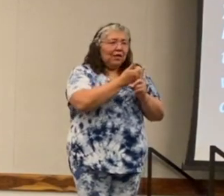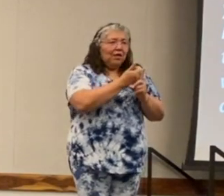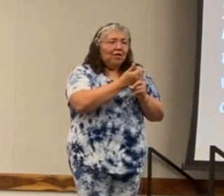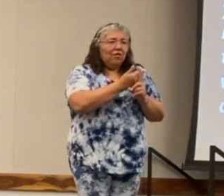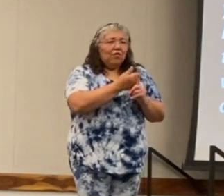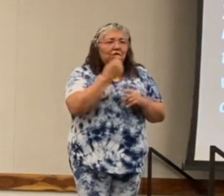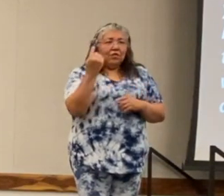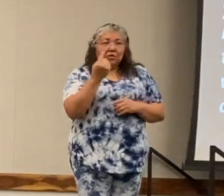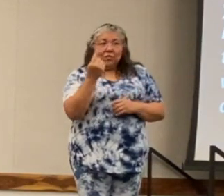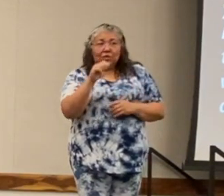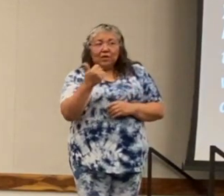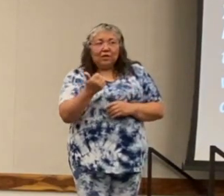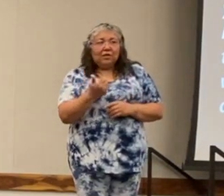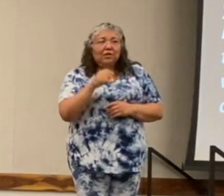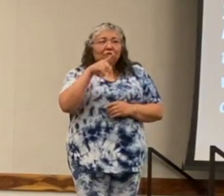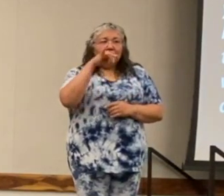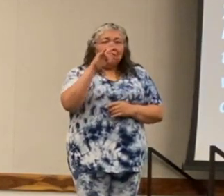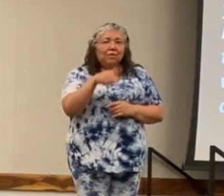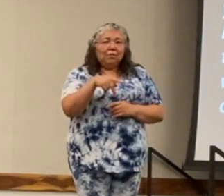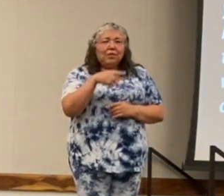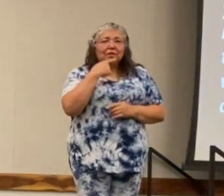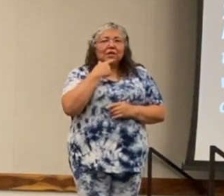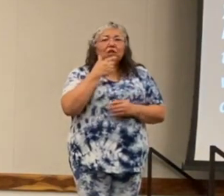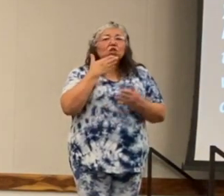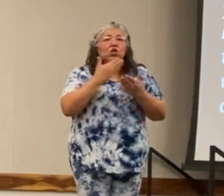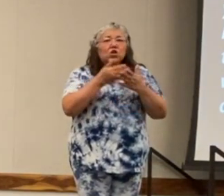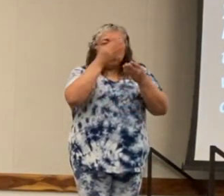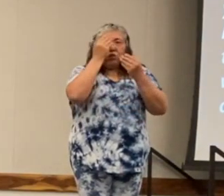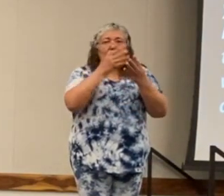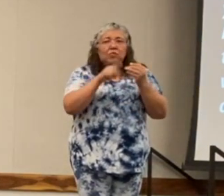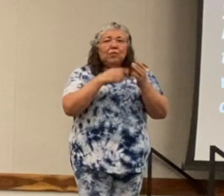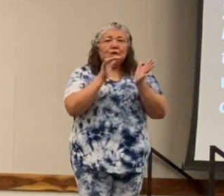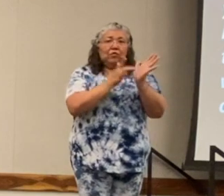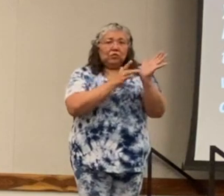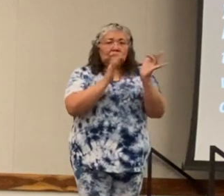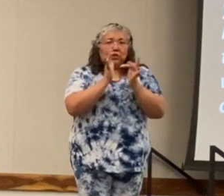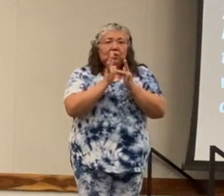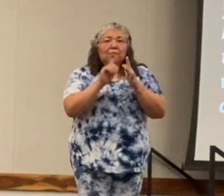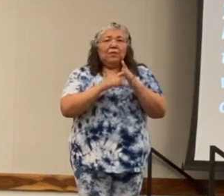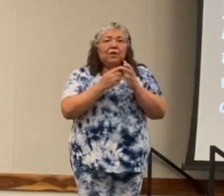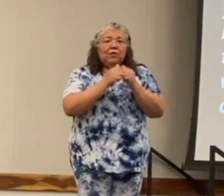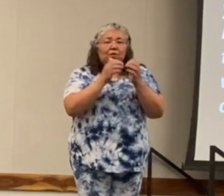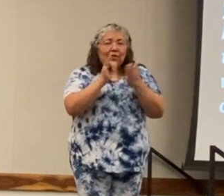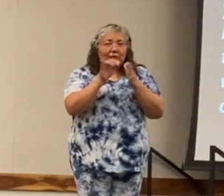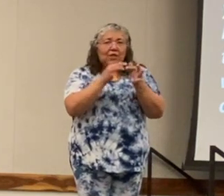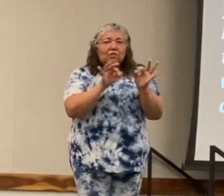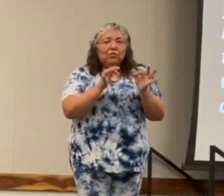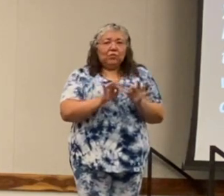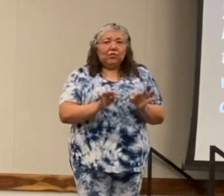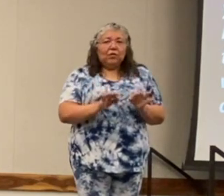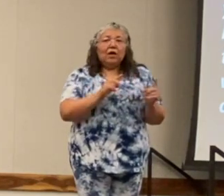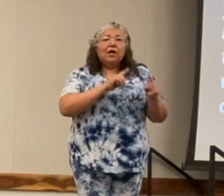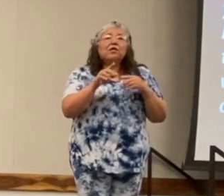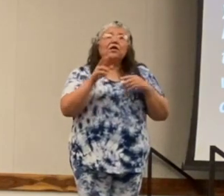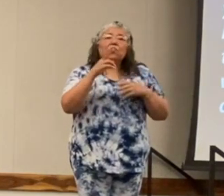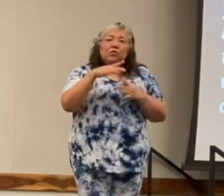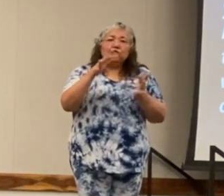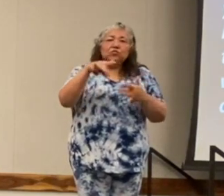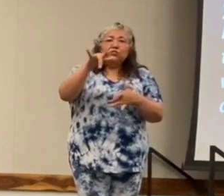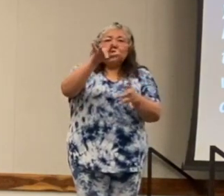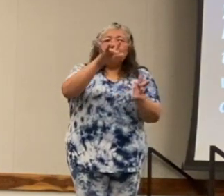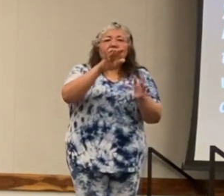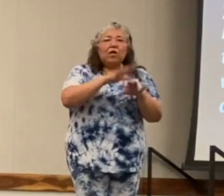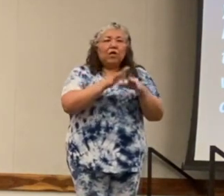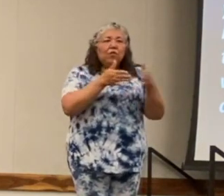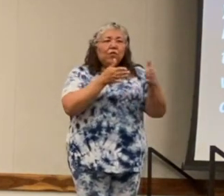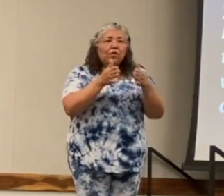else? And Philip proceeded to tell him the good news about Jesus, beginning with that scripture. As they were traveling down the road,